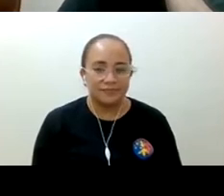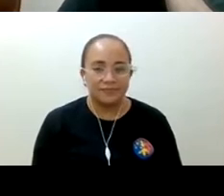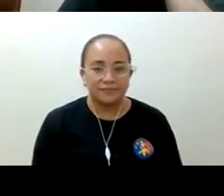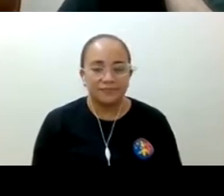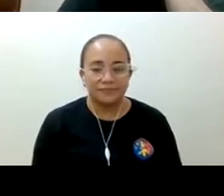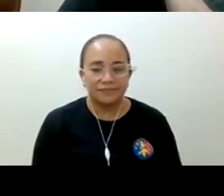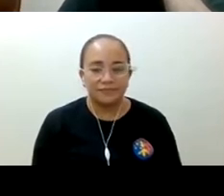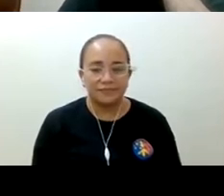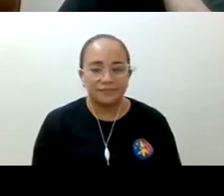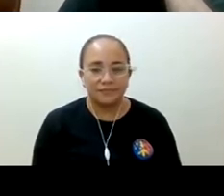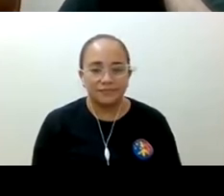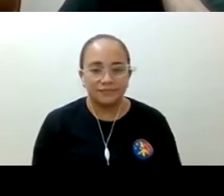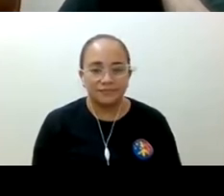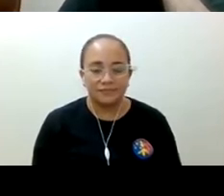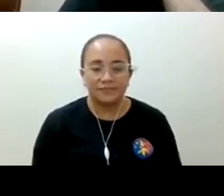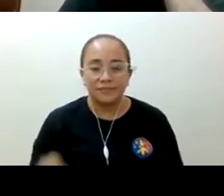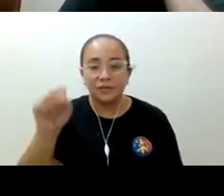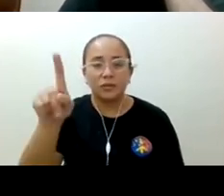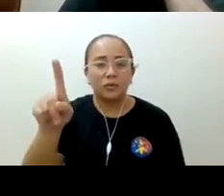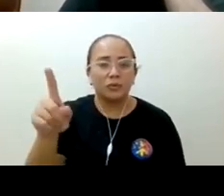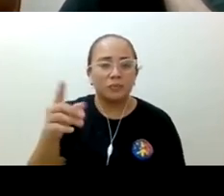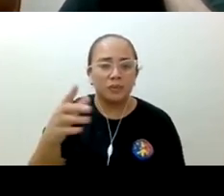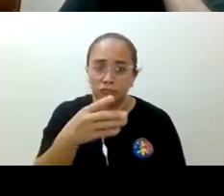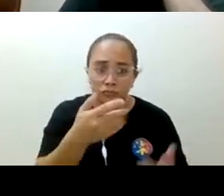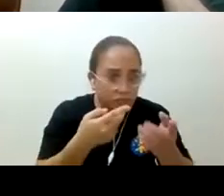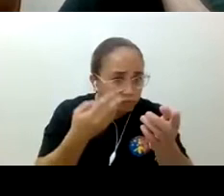signs. Okay, what you have is fine.